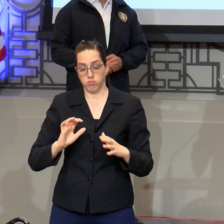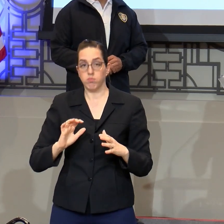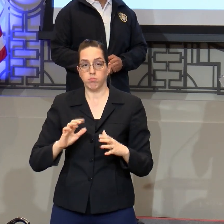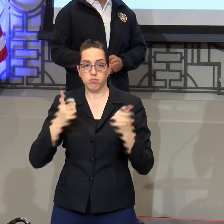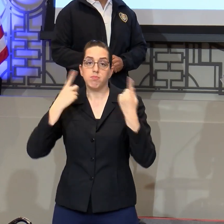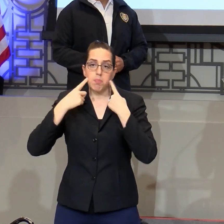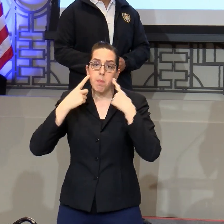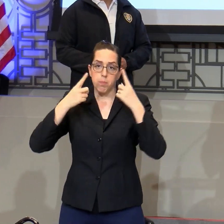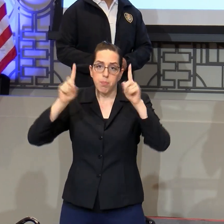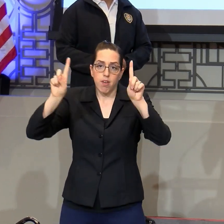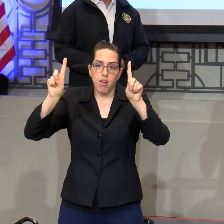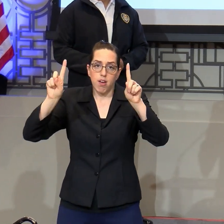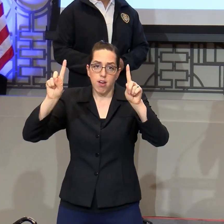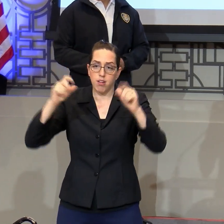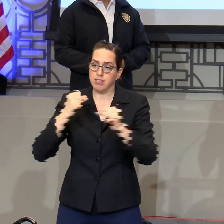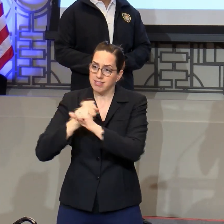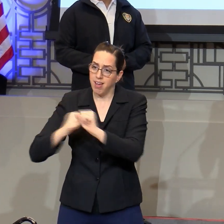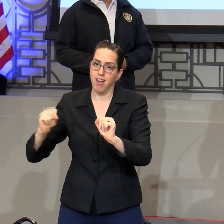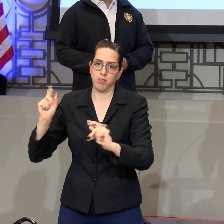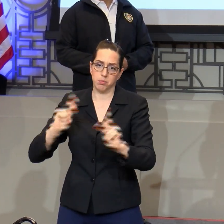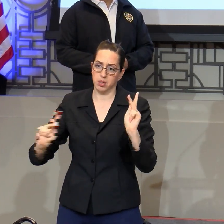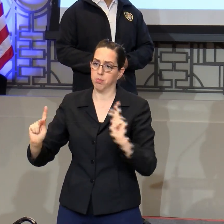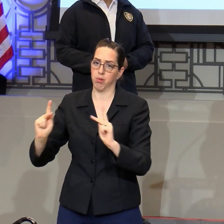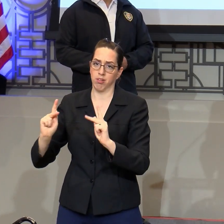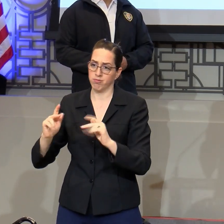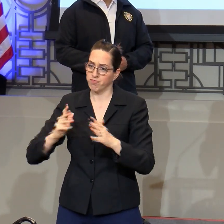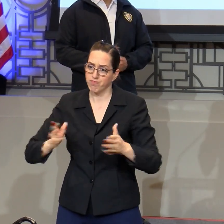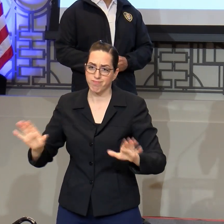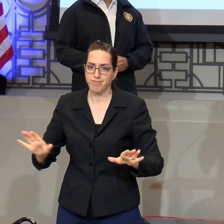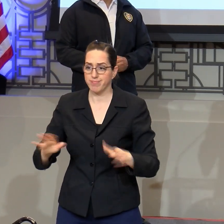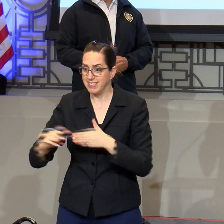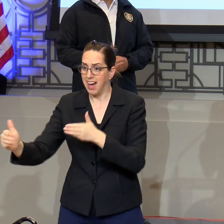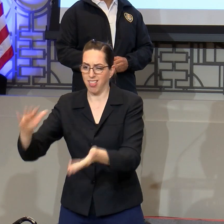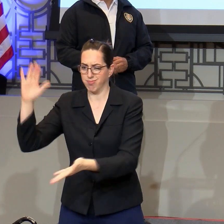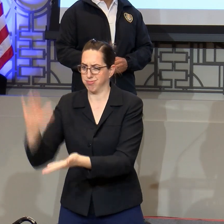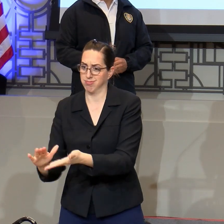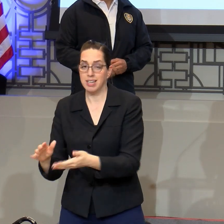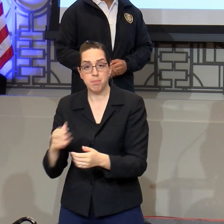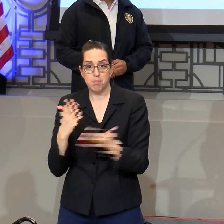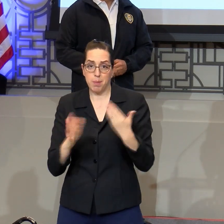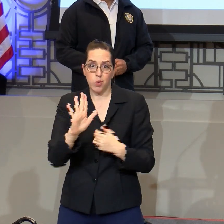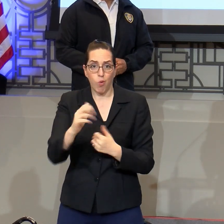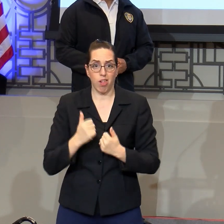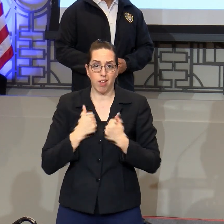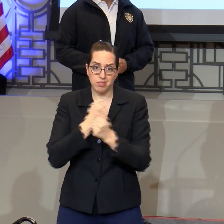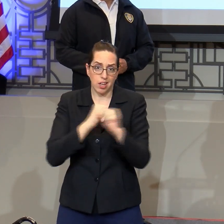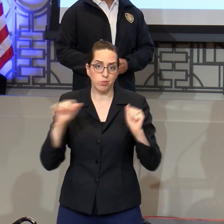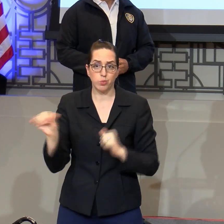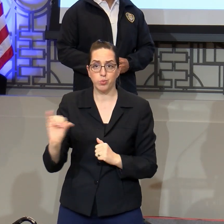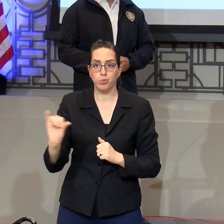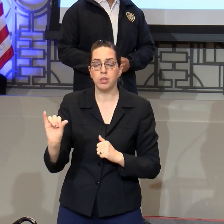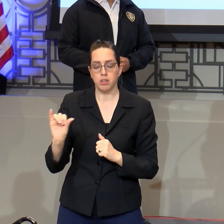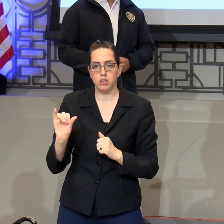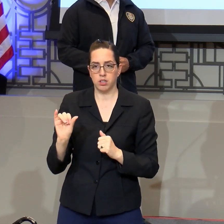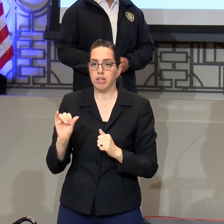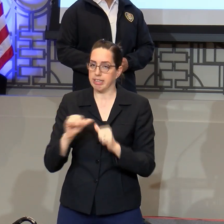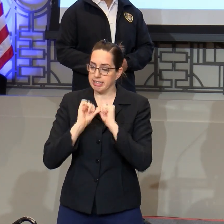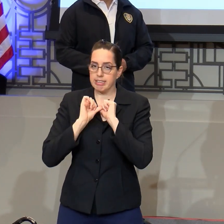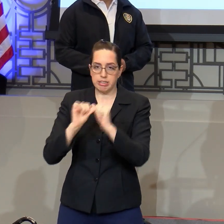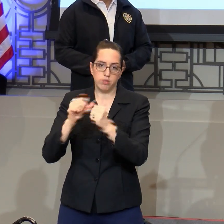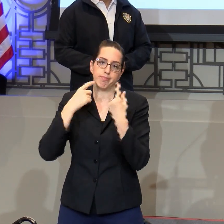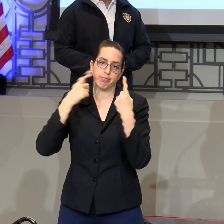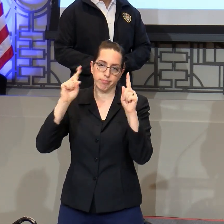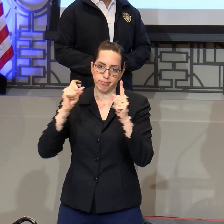are working. They have saved people's lives, if not your very own, and at the same time, they continue to save